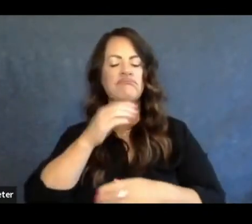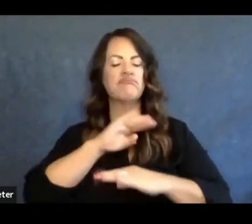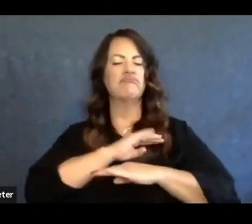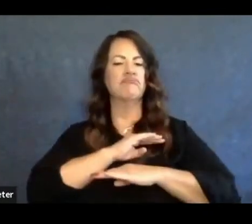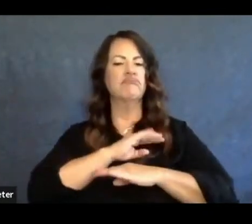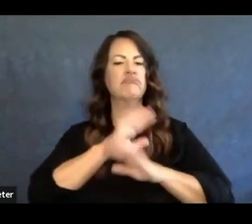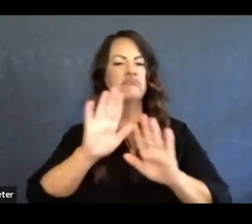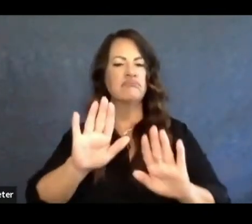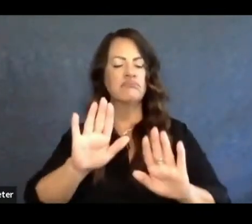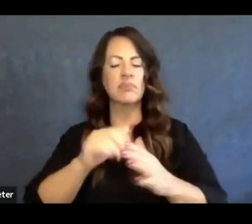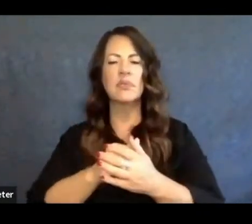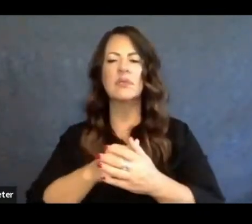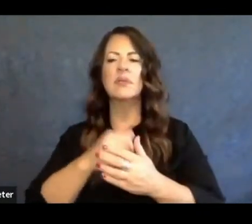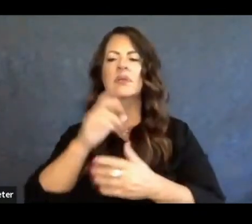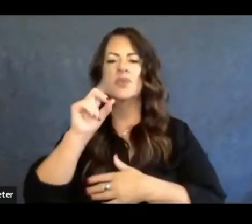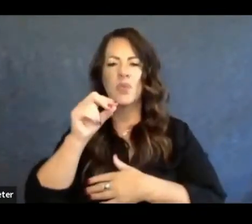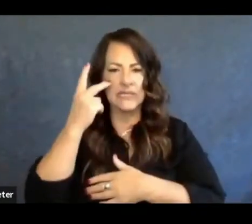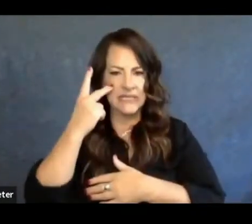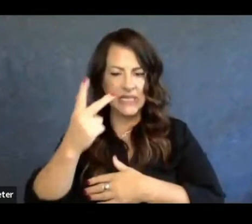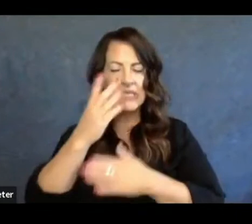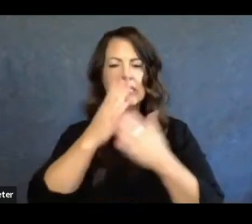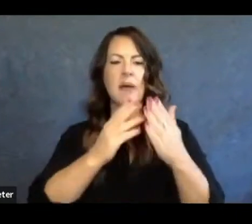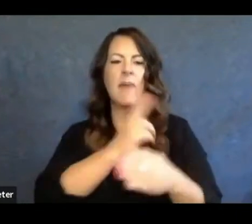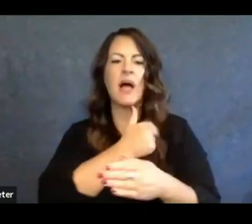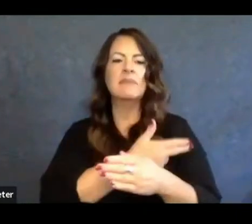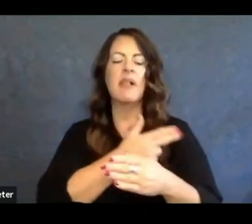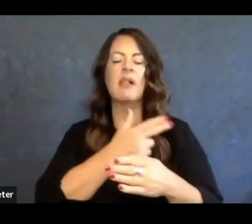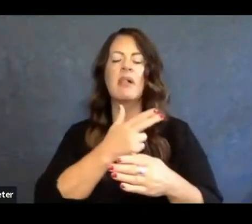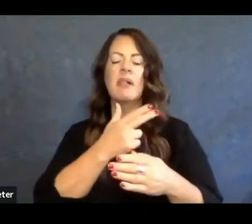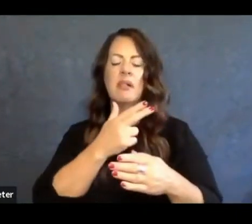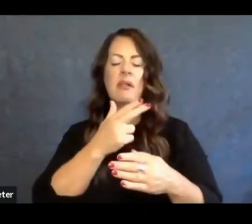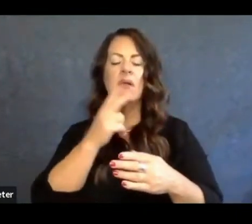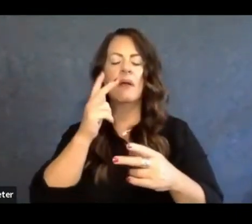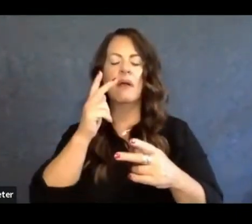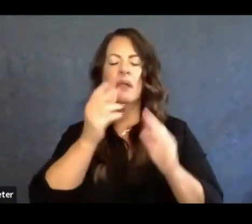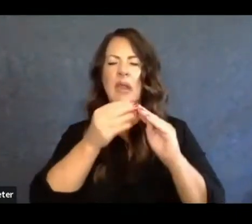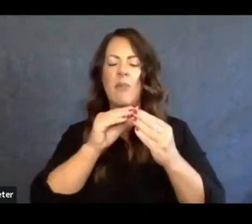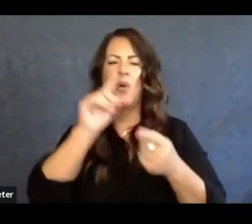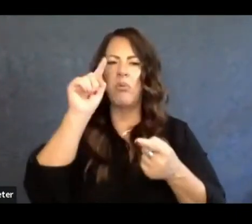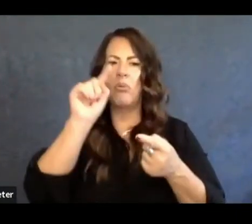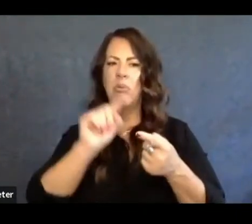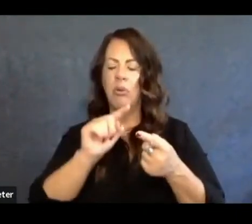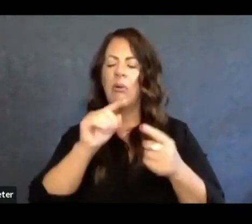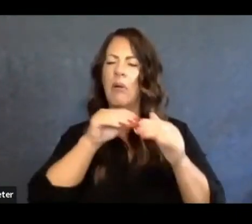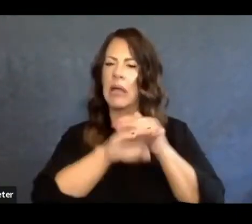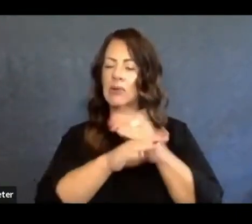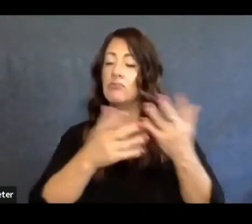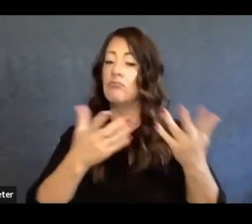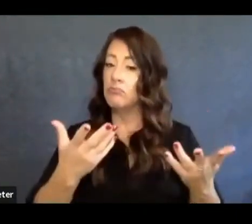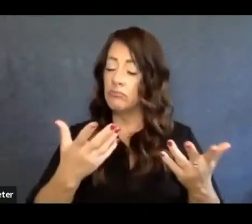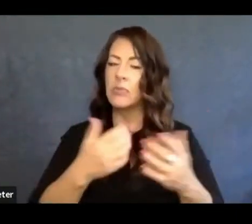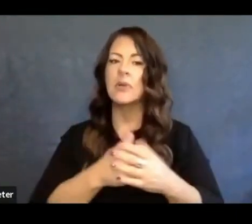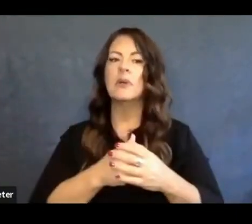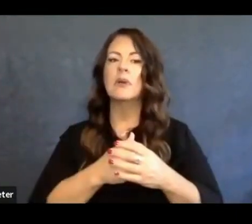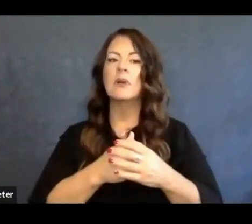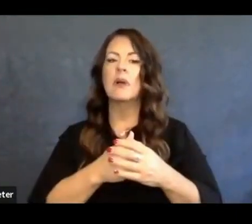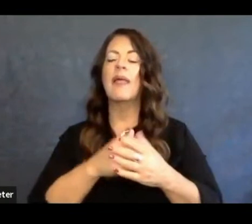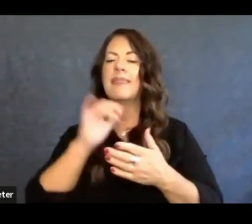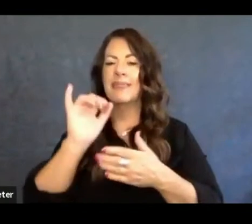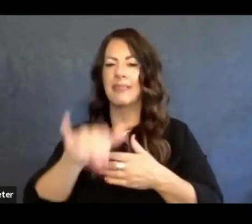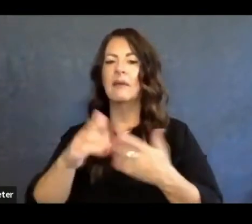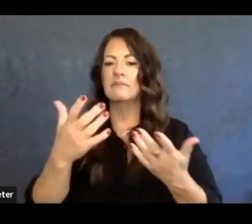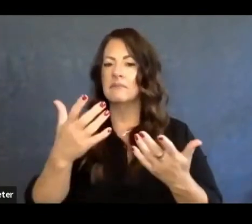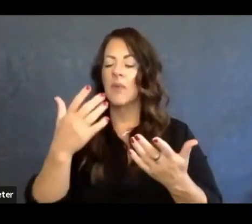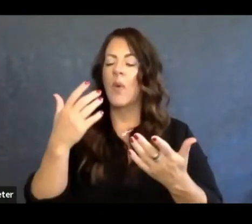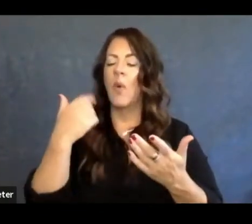we've seen these decreasing trends in hospitalizations over the last couple of weeks, and those will then lead to